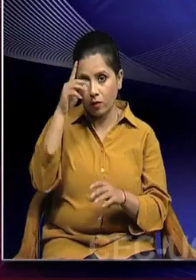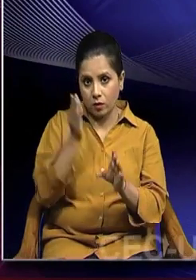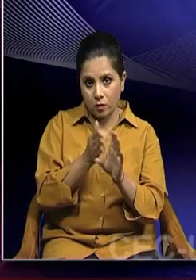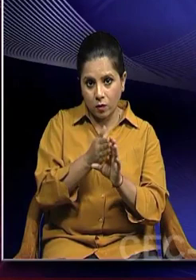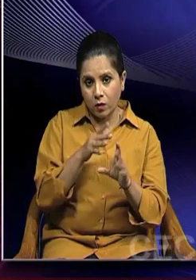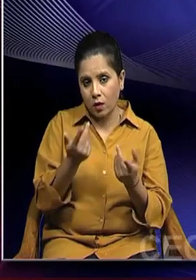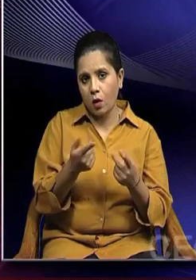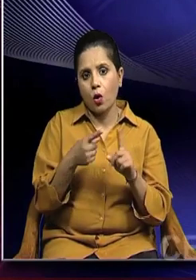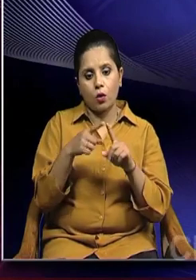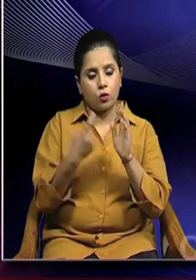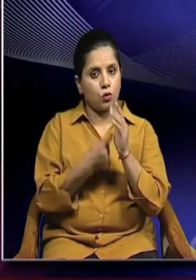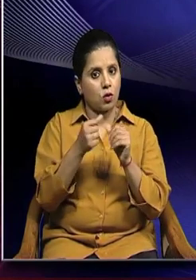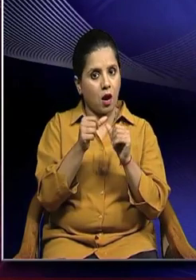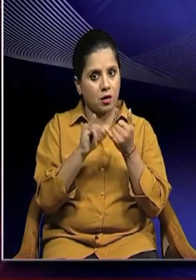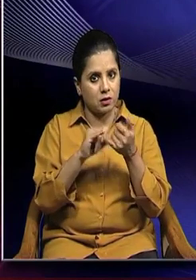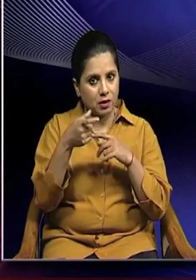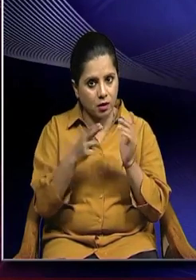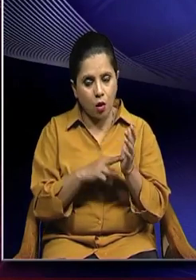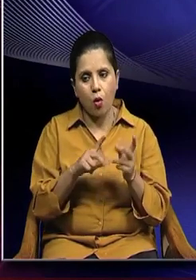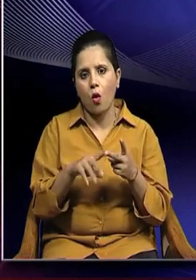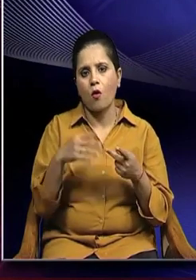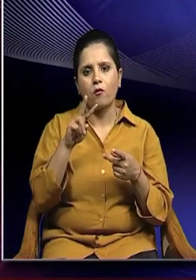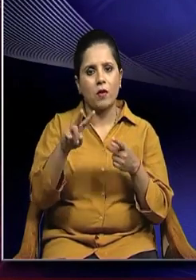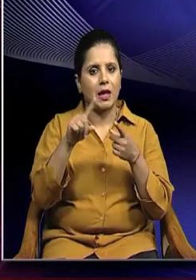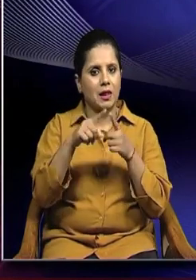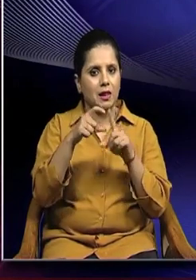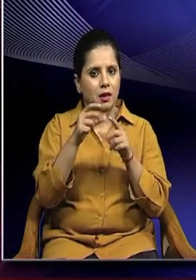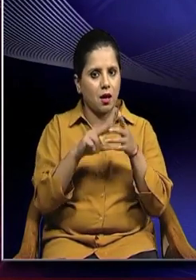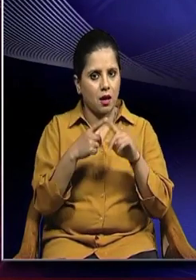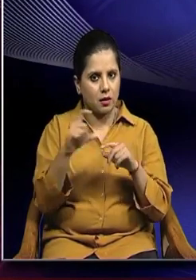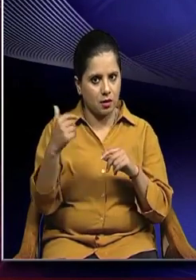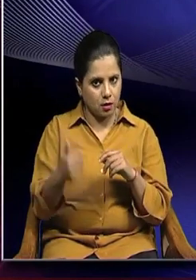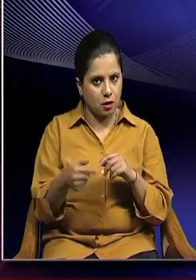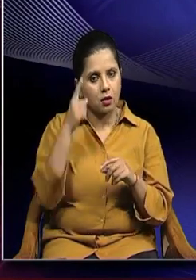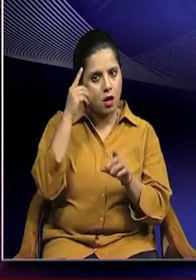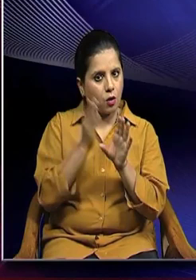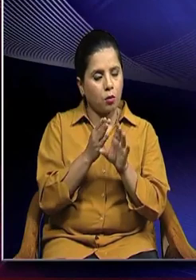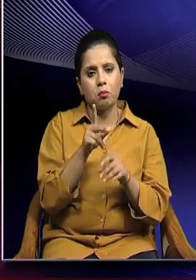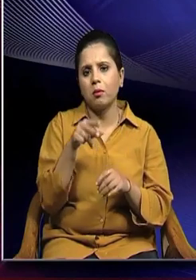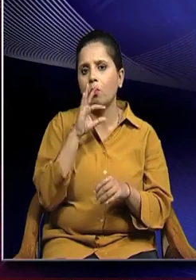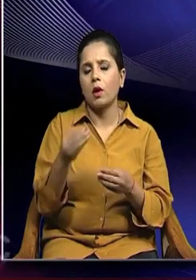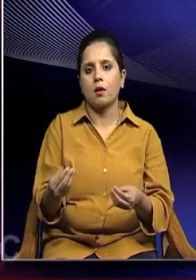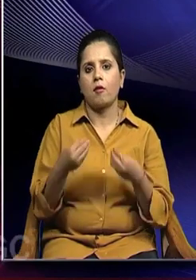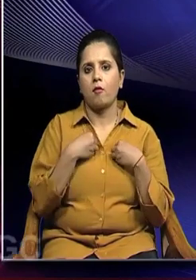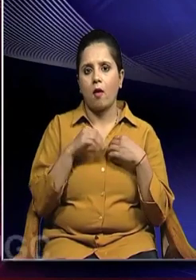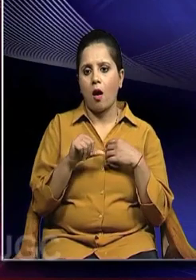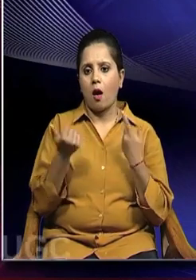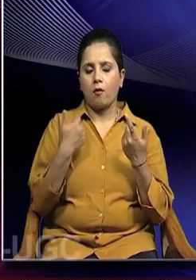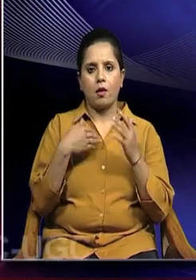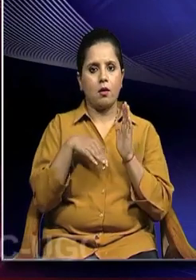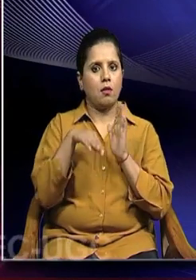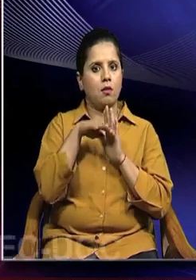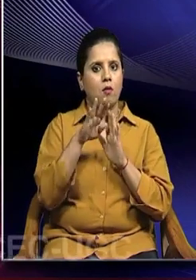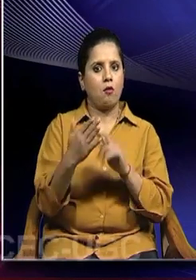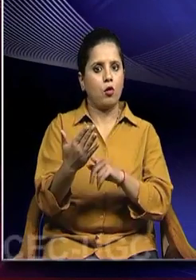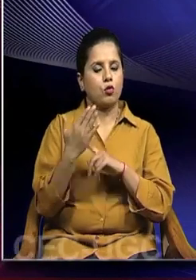you call as Vedantic psychology, it basically gives us another level, shows